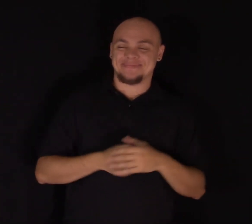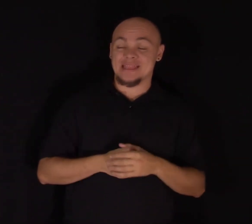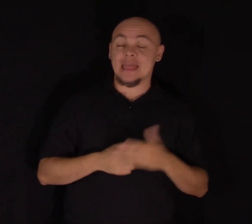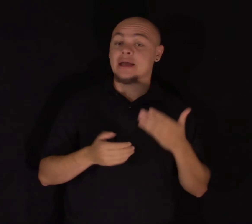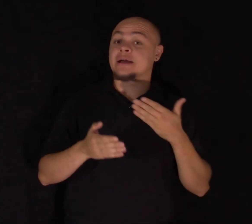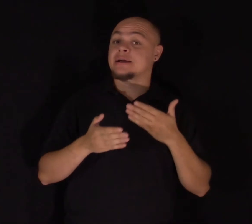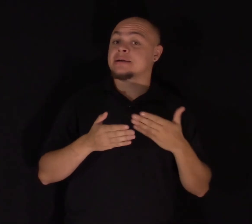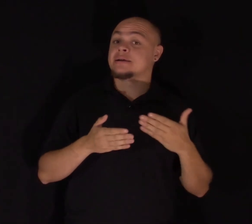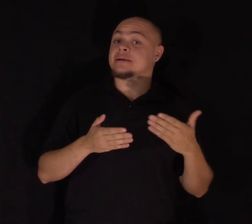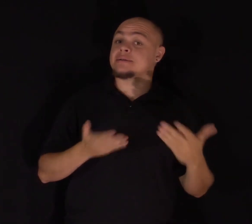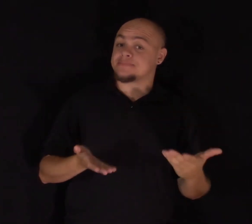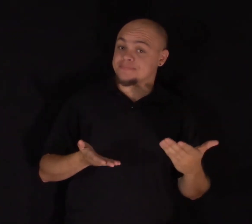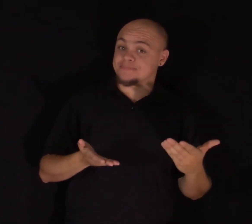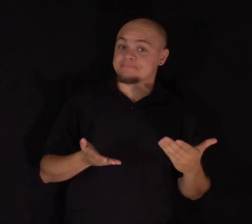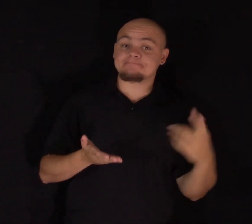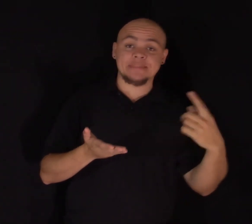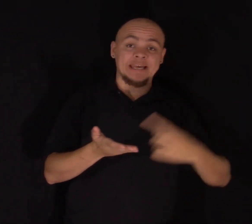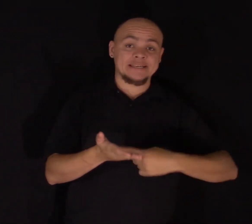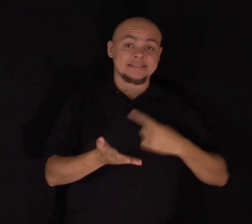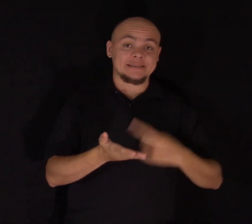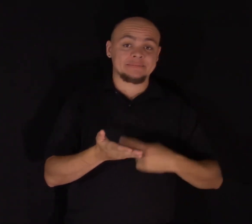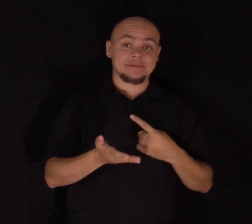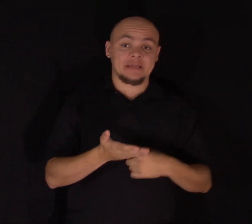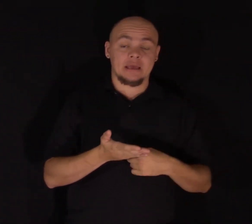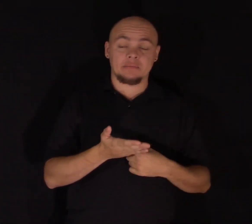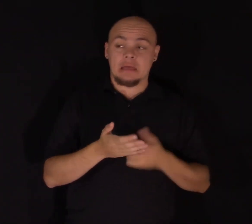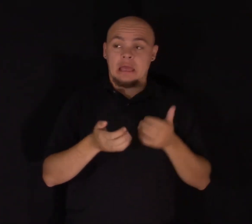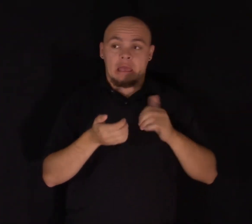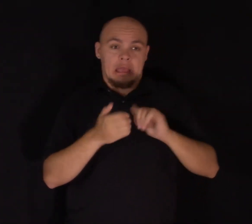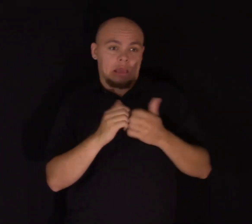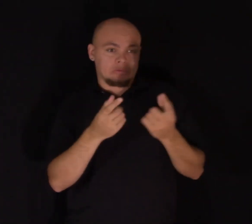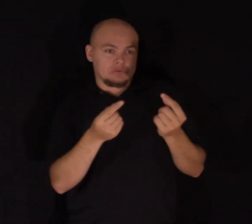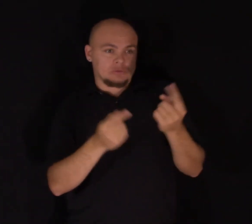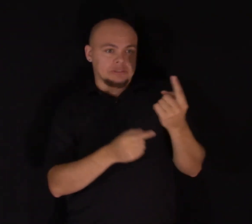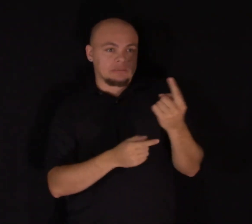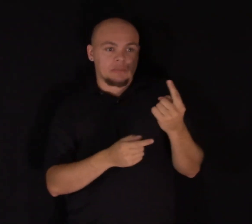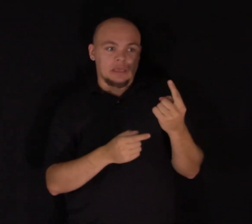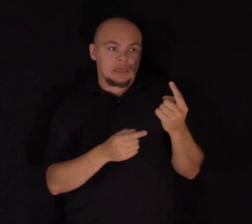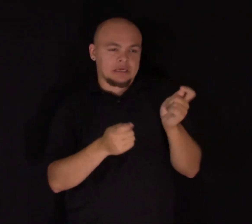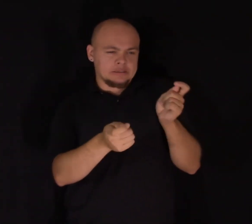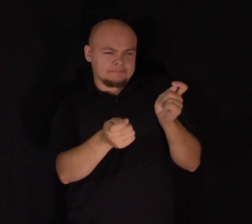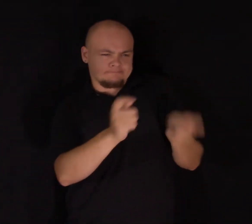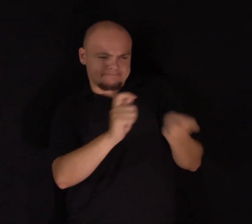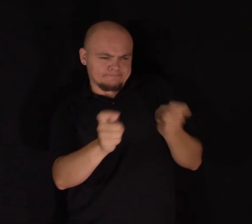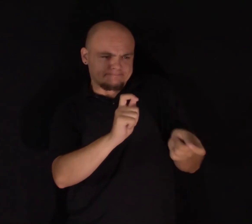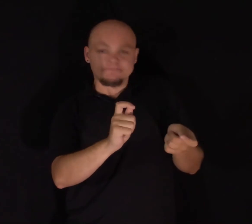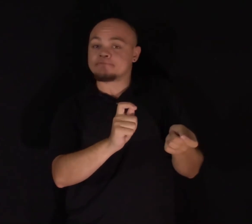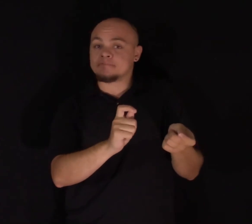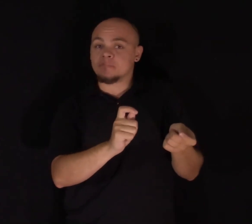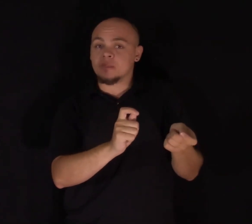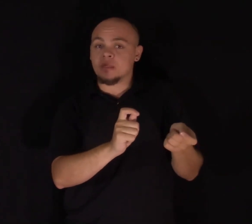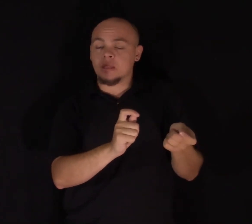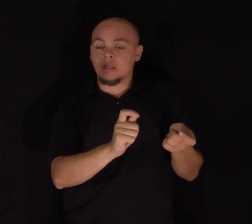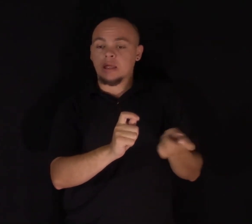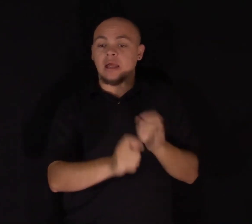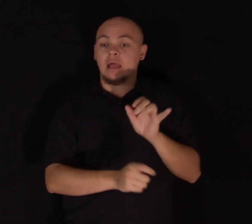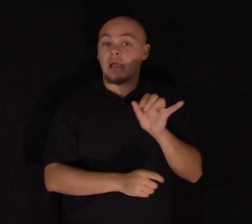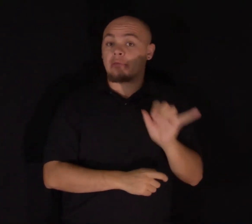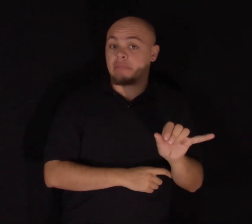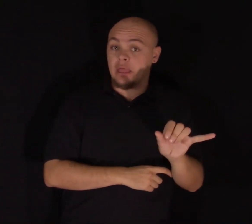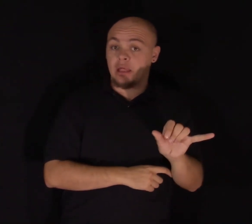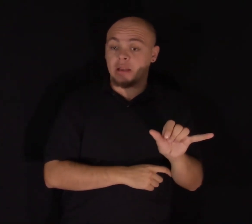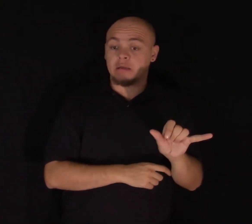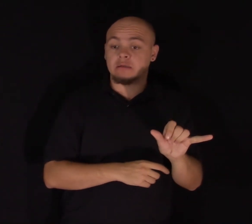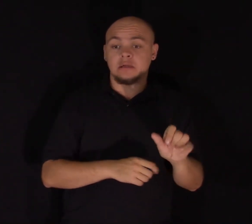however, sometimes I need to find a different way to do something by making adjustments, and I want to put those things in